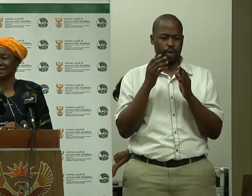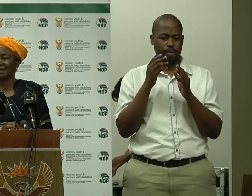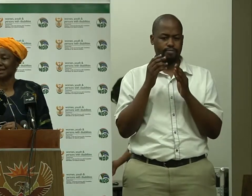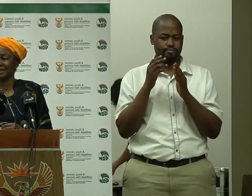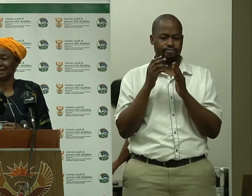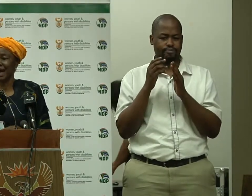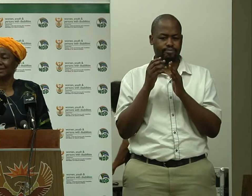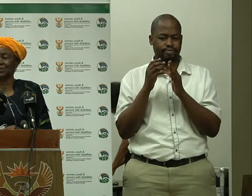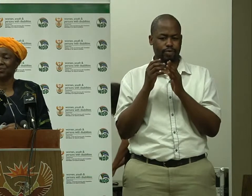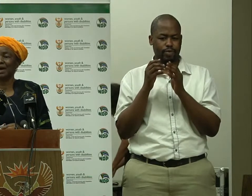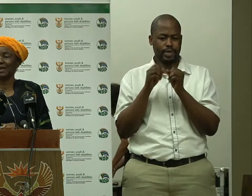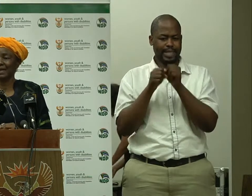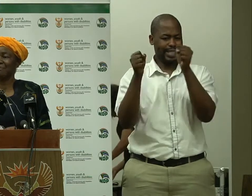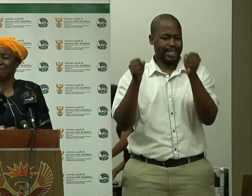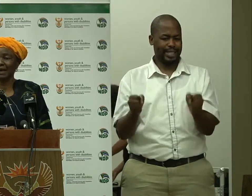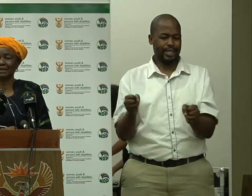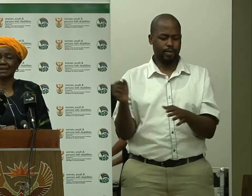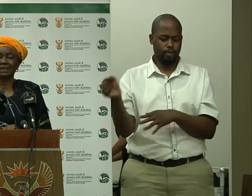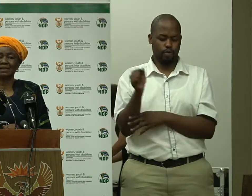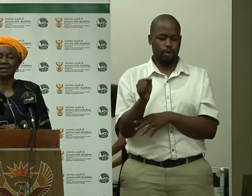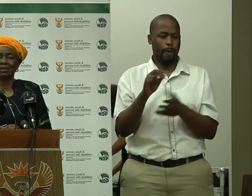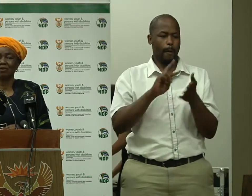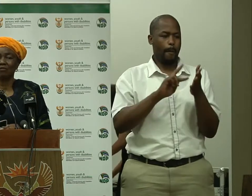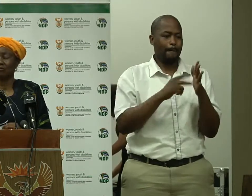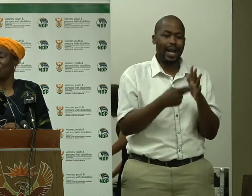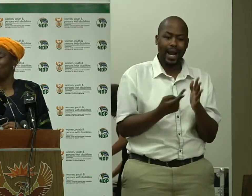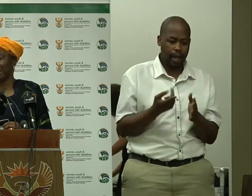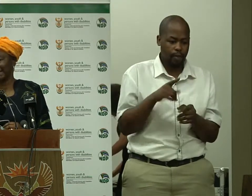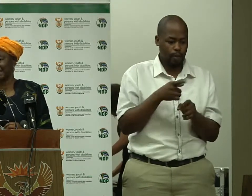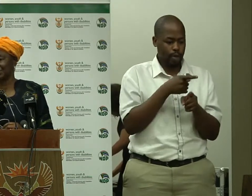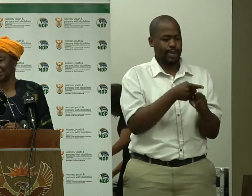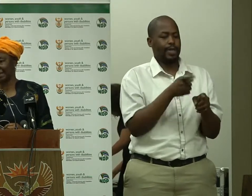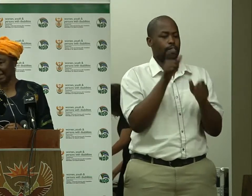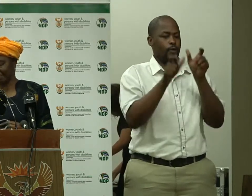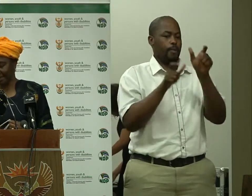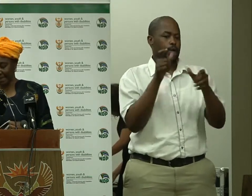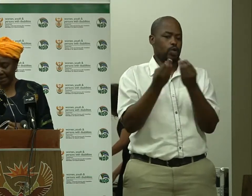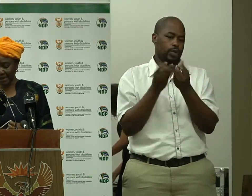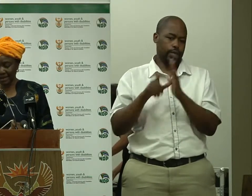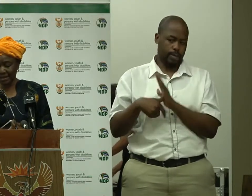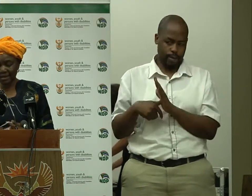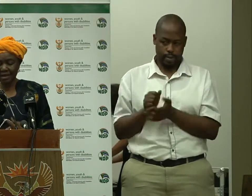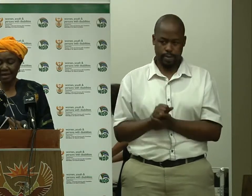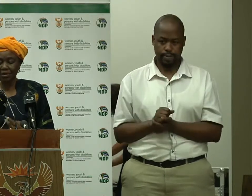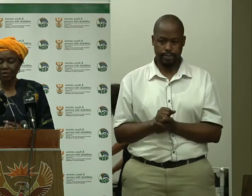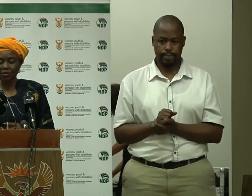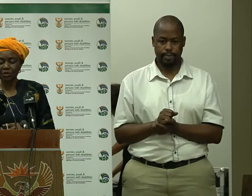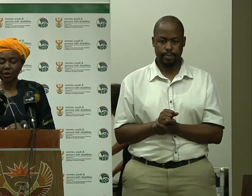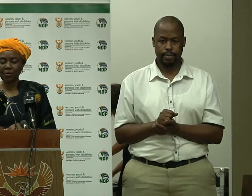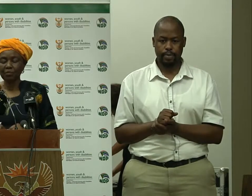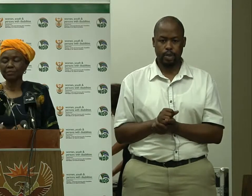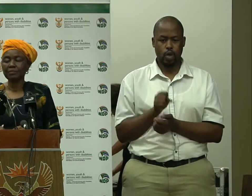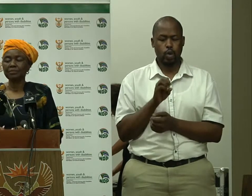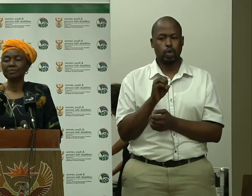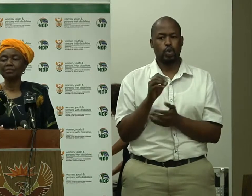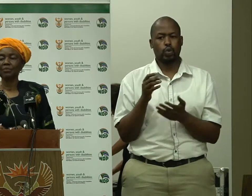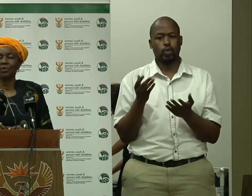regulations that were earmarked for persons with disabilities.